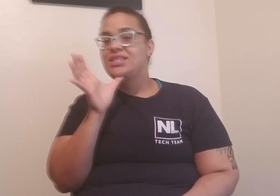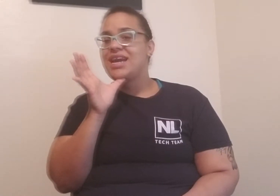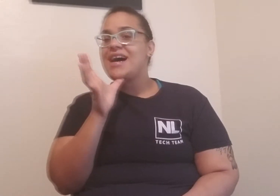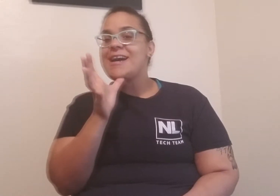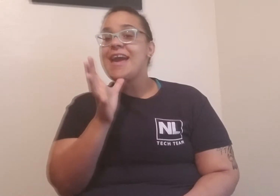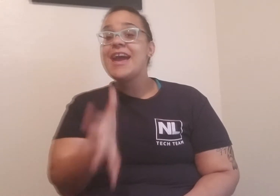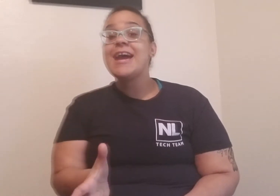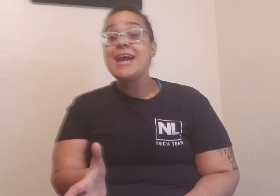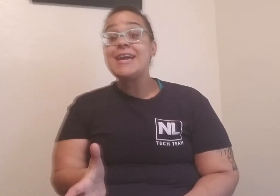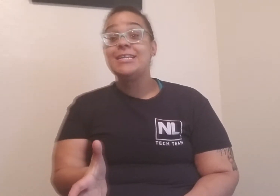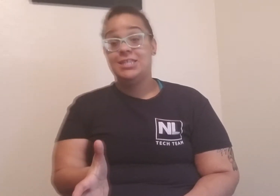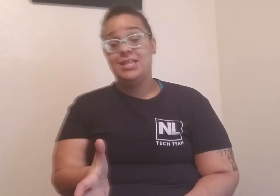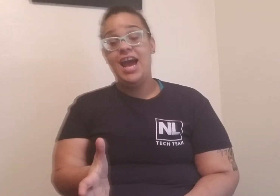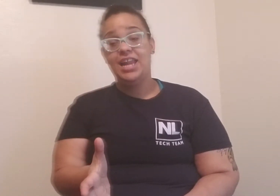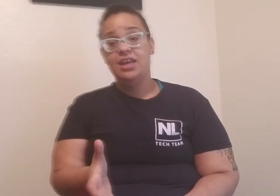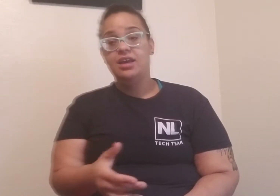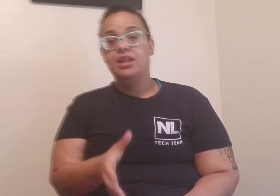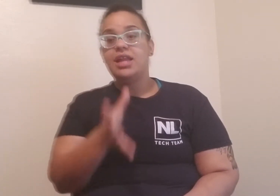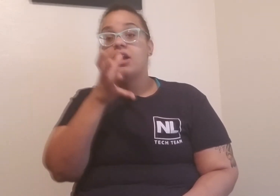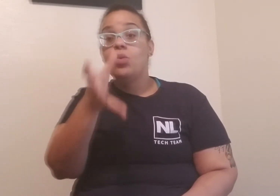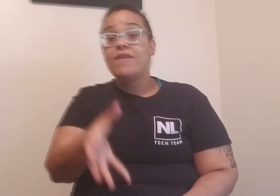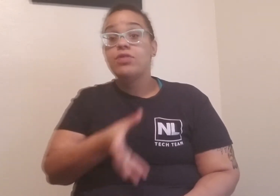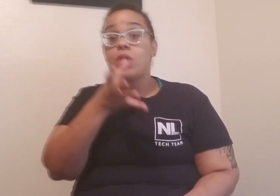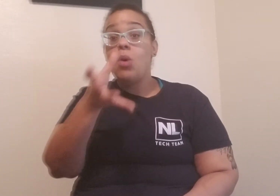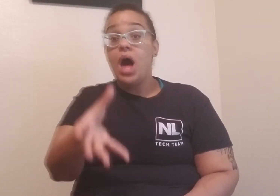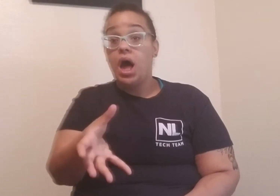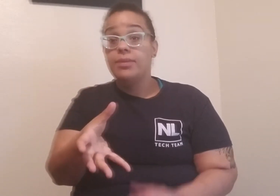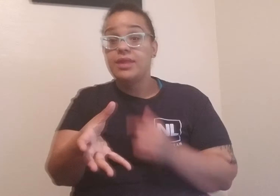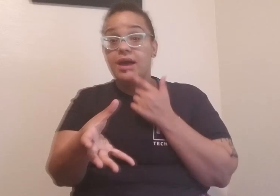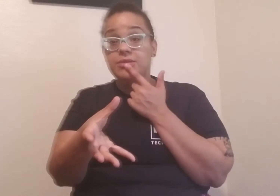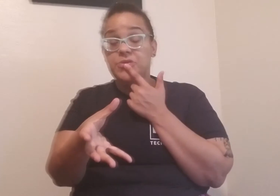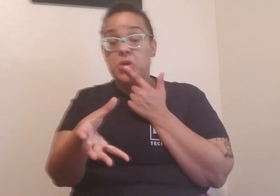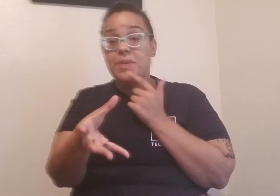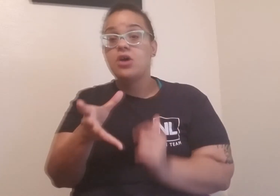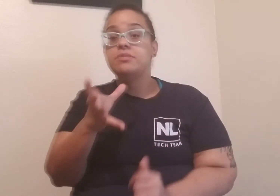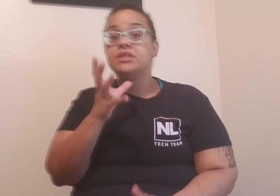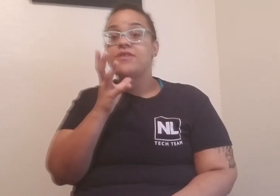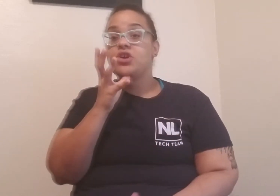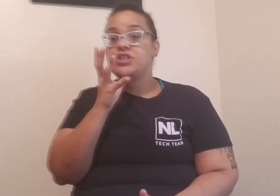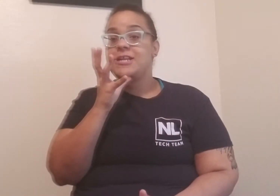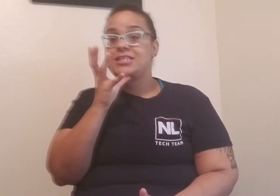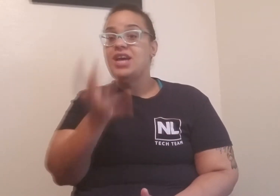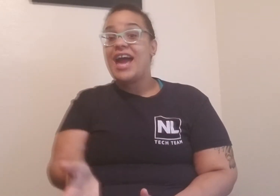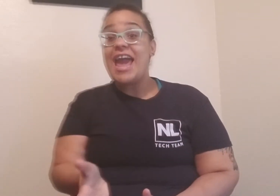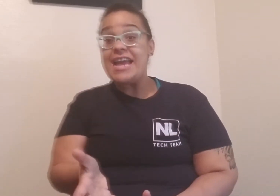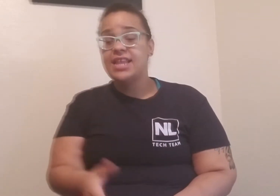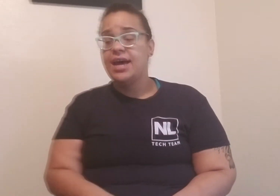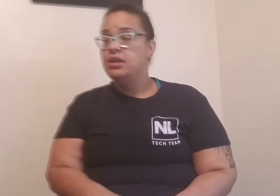I hate that. Like, we have throw up that comes from your mouth, but from your chin, it's hate that.